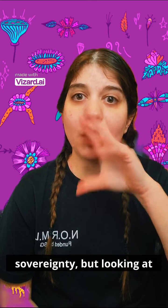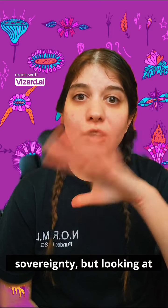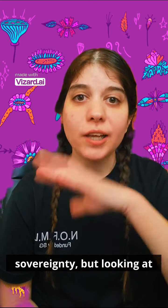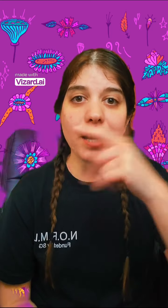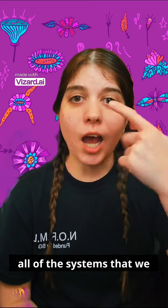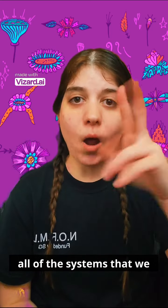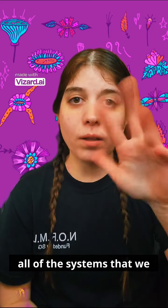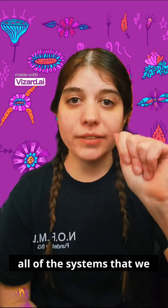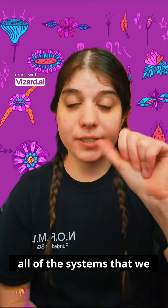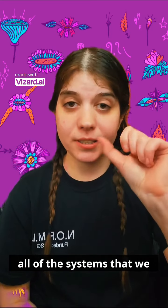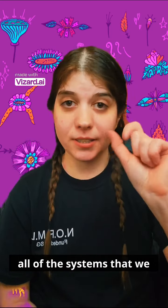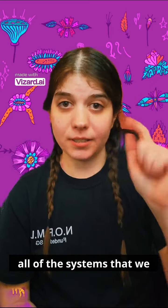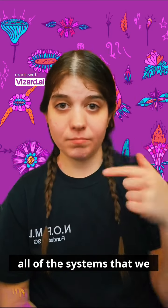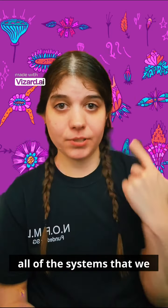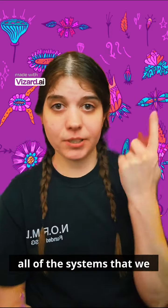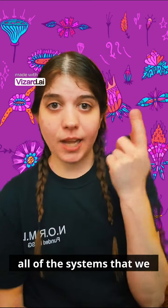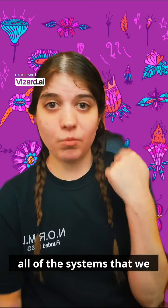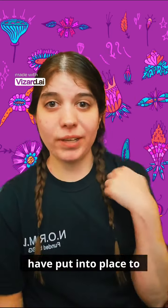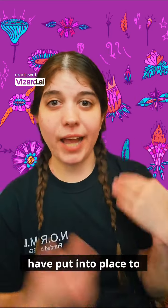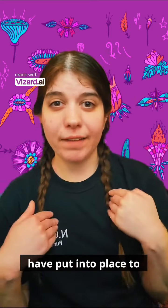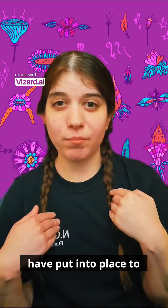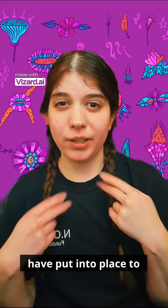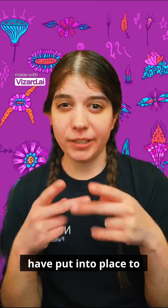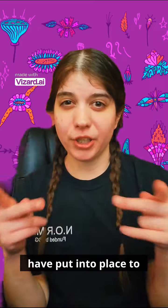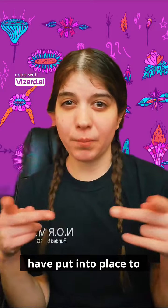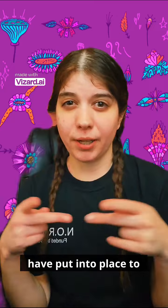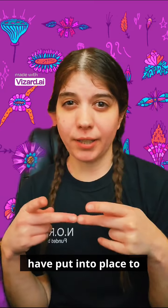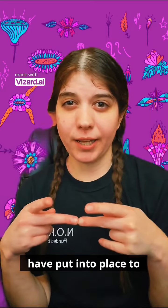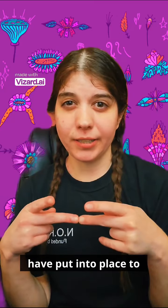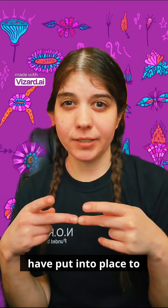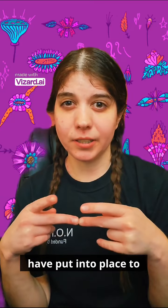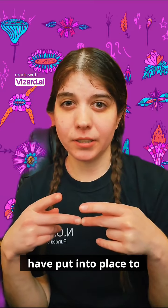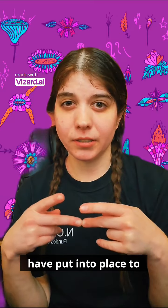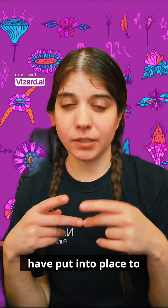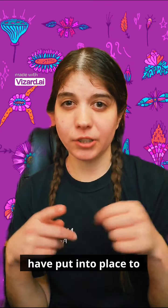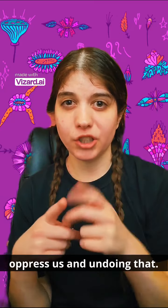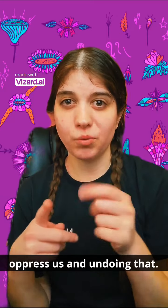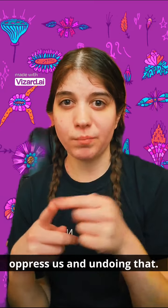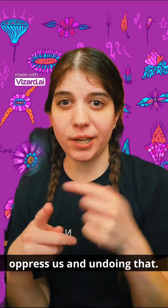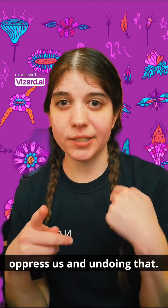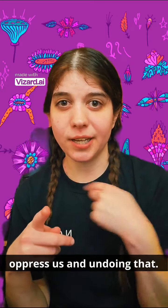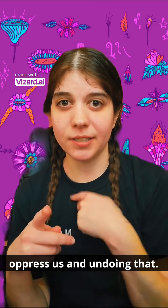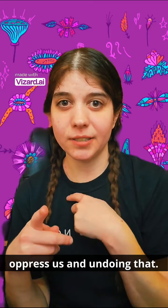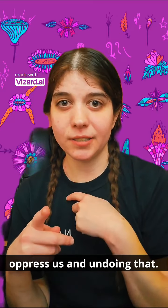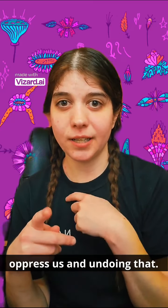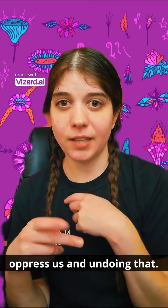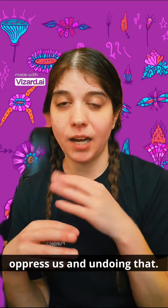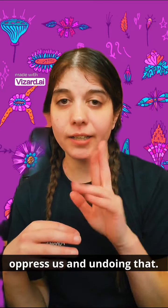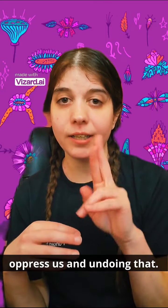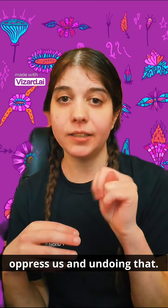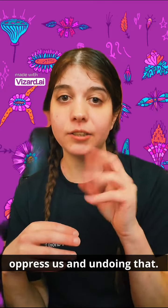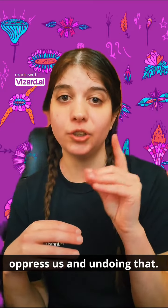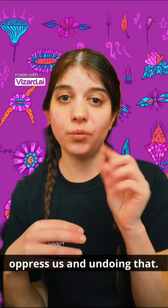looking at all of the systems that we have put into place to oppress us and undoing